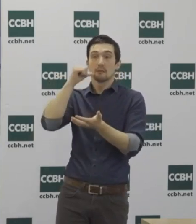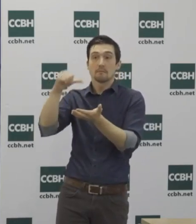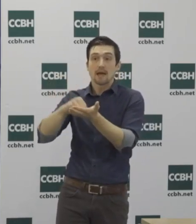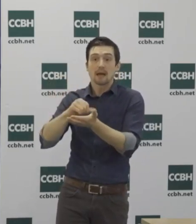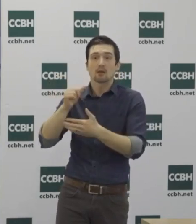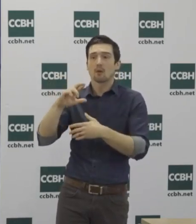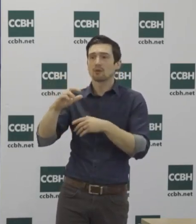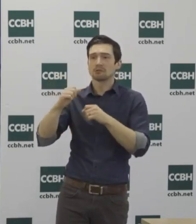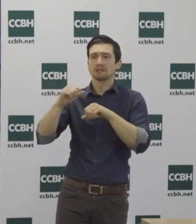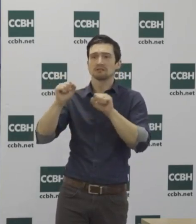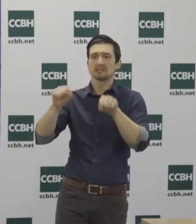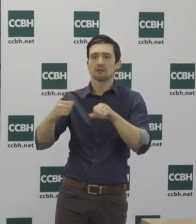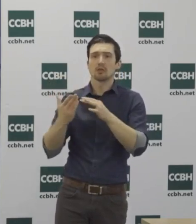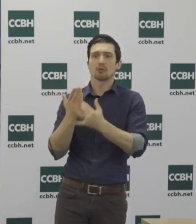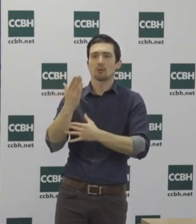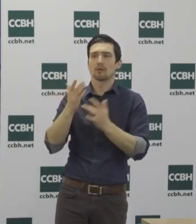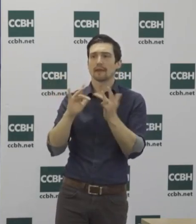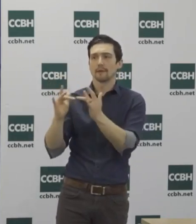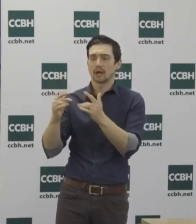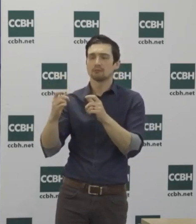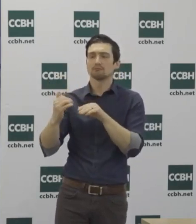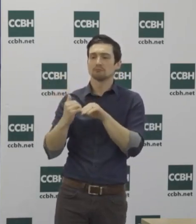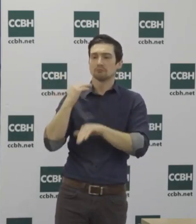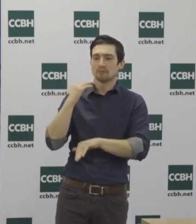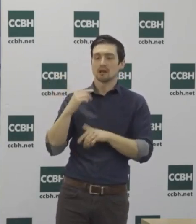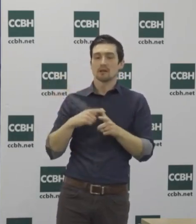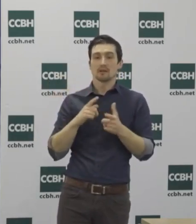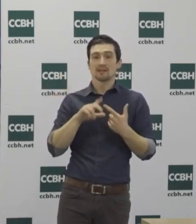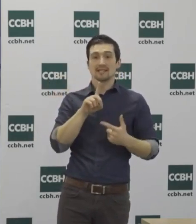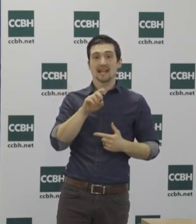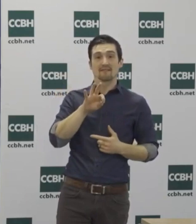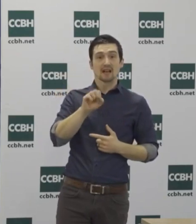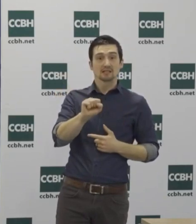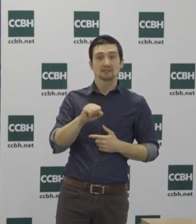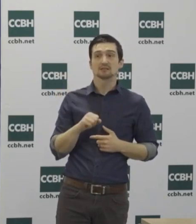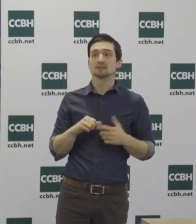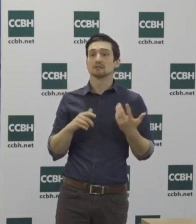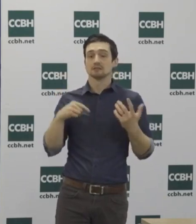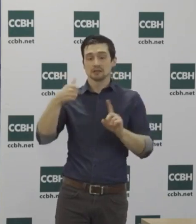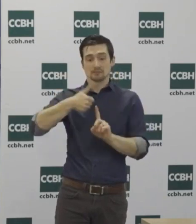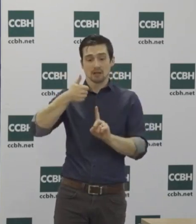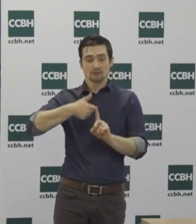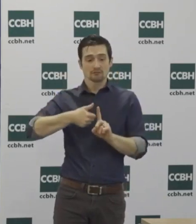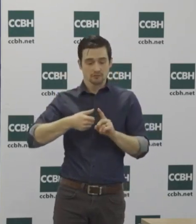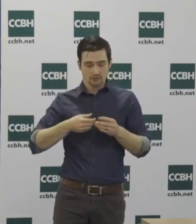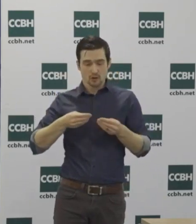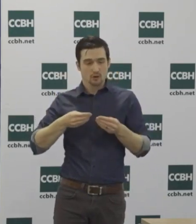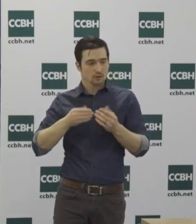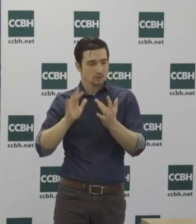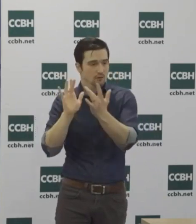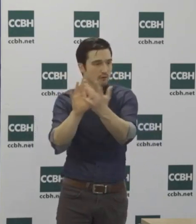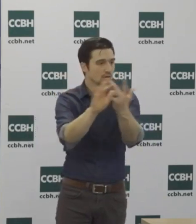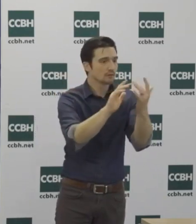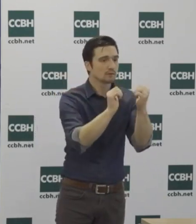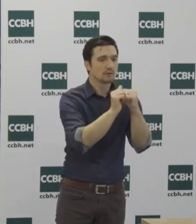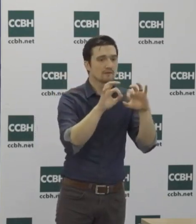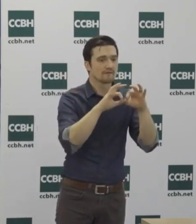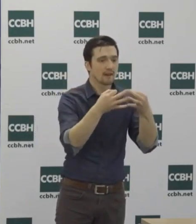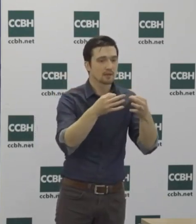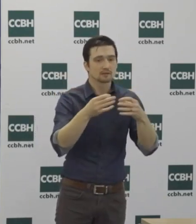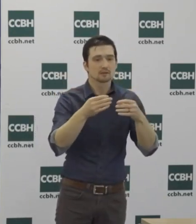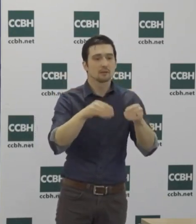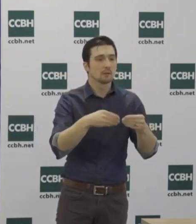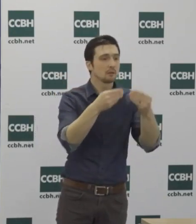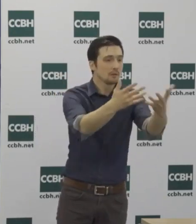electronically. Then the DCFS staff will make sure the gifts get to the family, and they'll notify the donor when they've